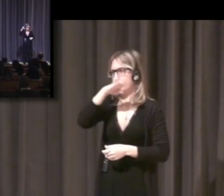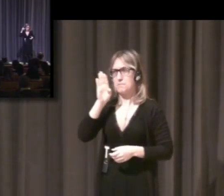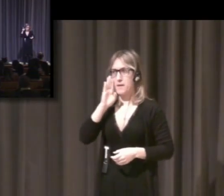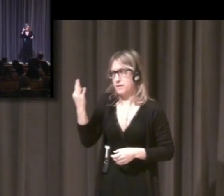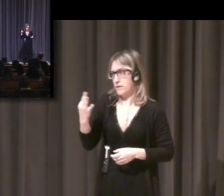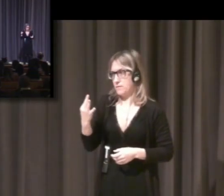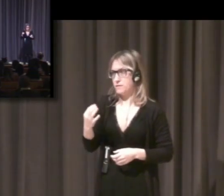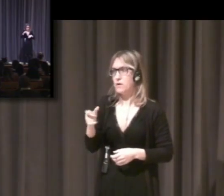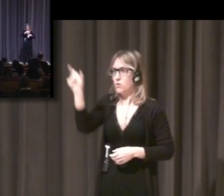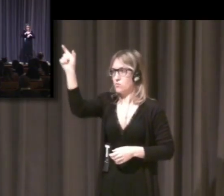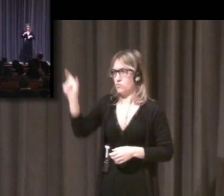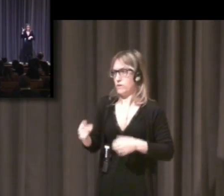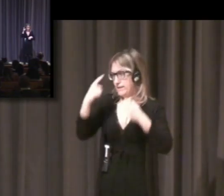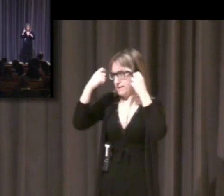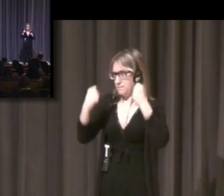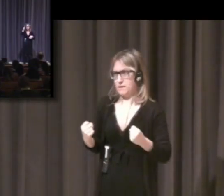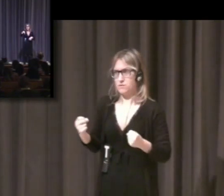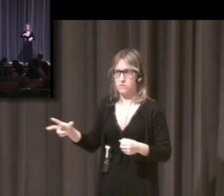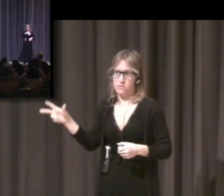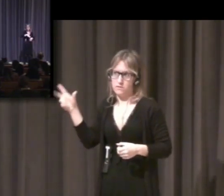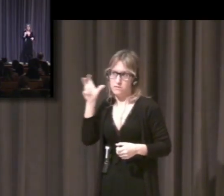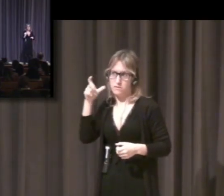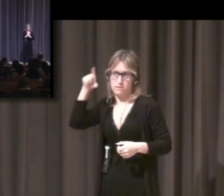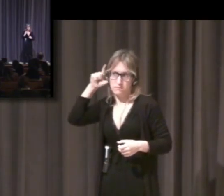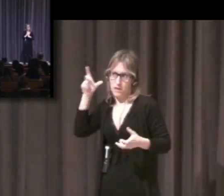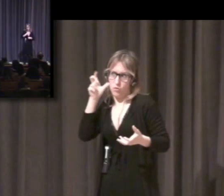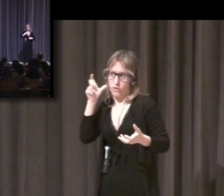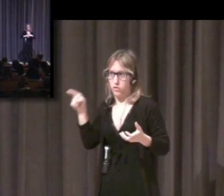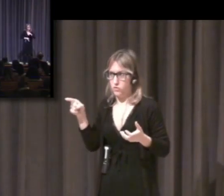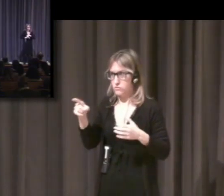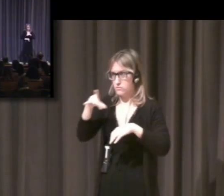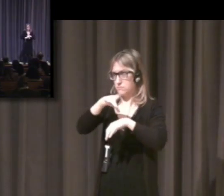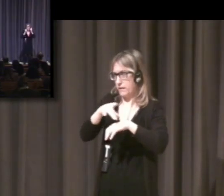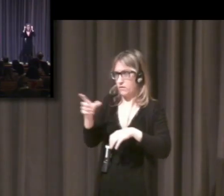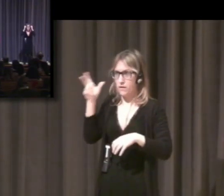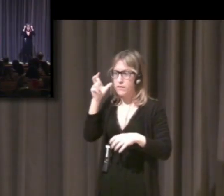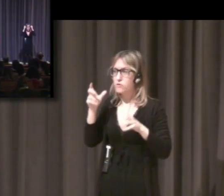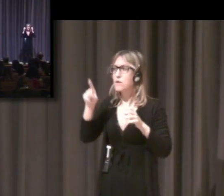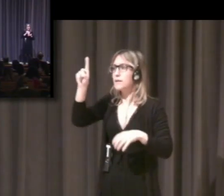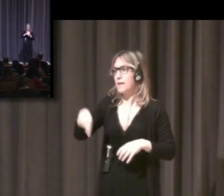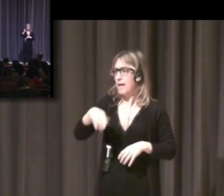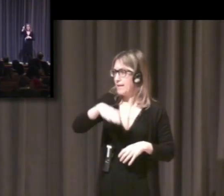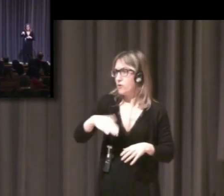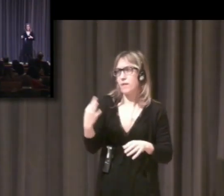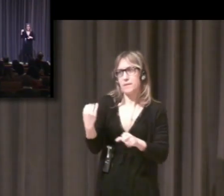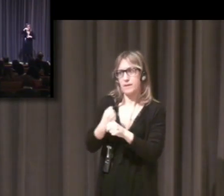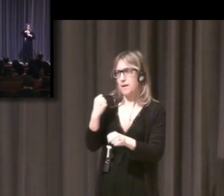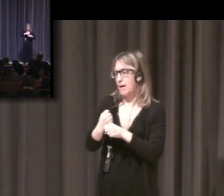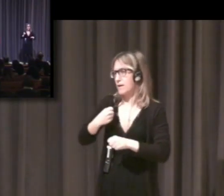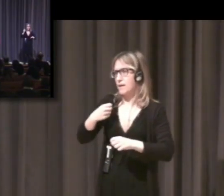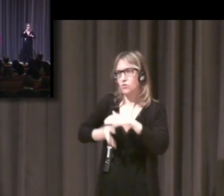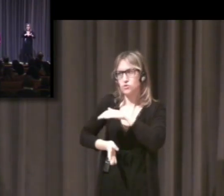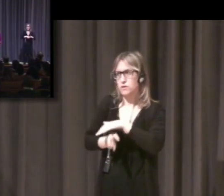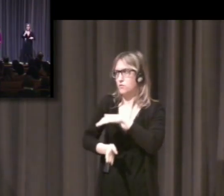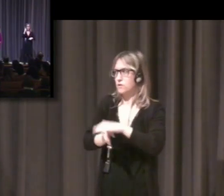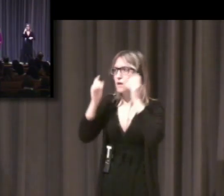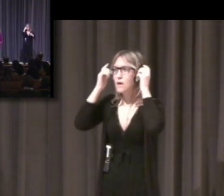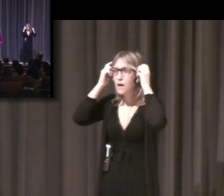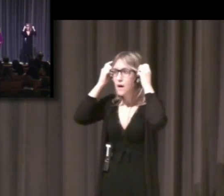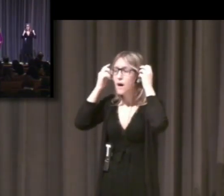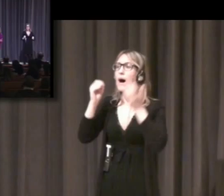time. Sometimes there's a language specialist. What I mean by a language specialist is someone